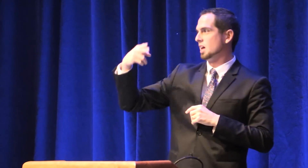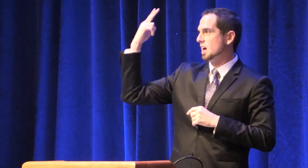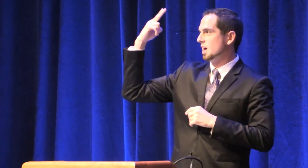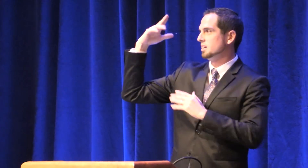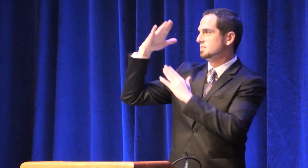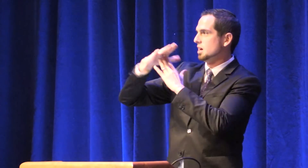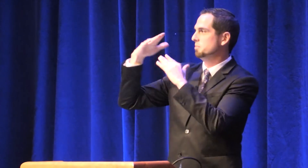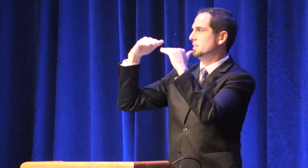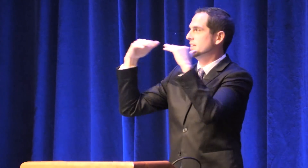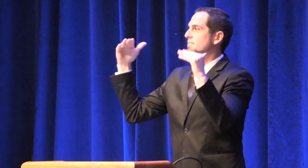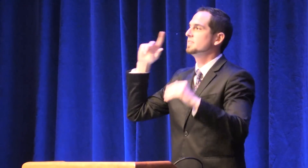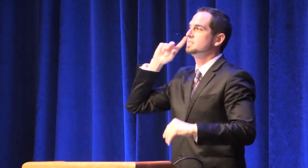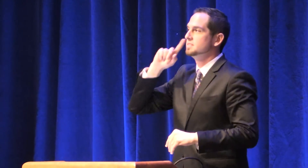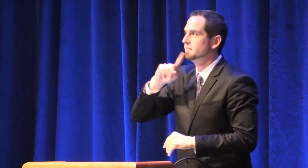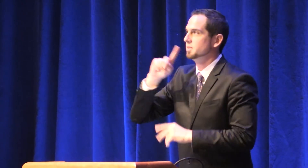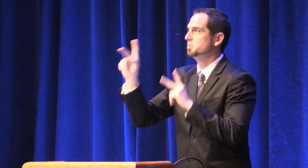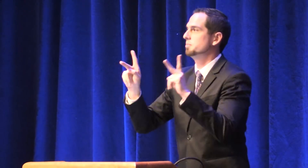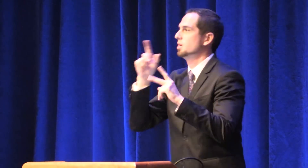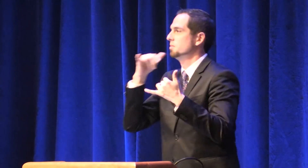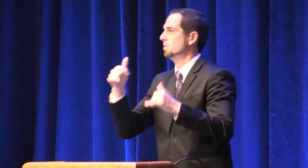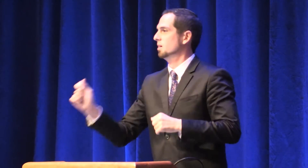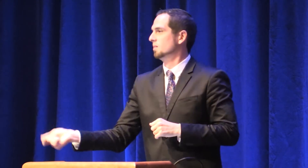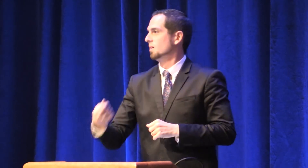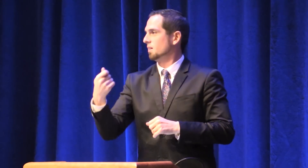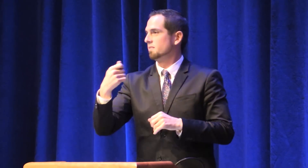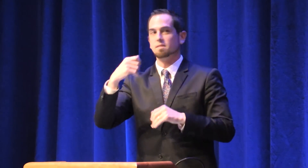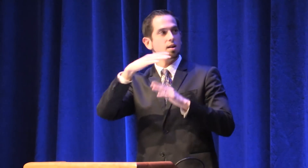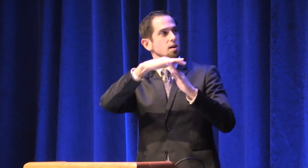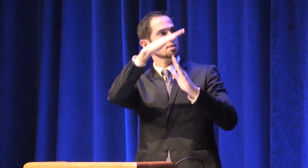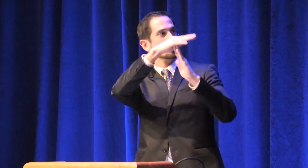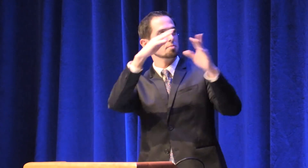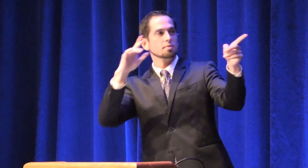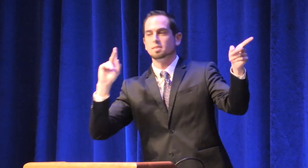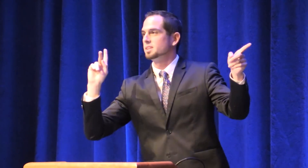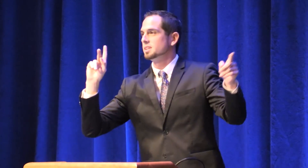And on the right-hand side, we have two